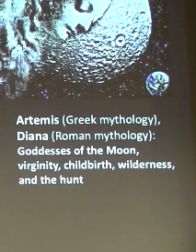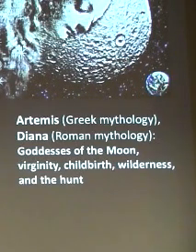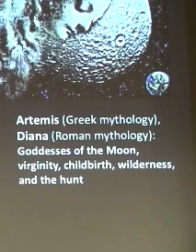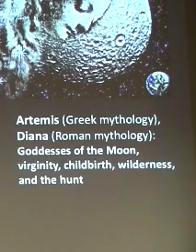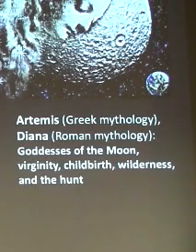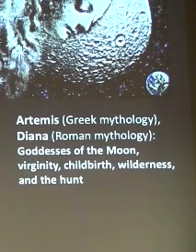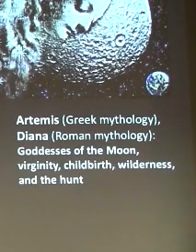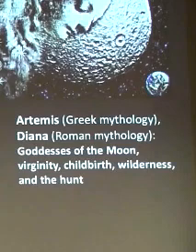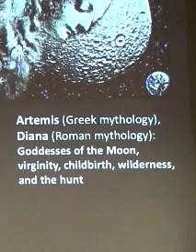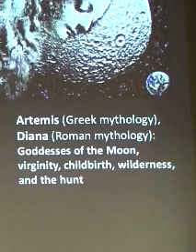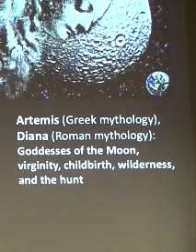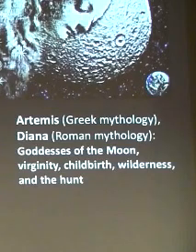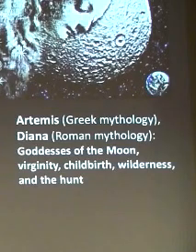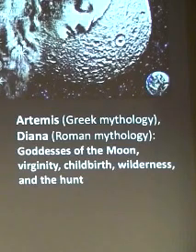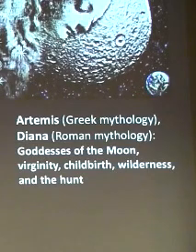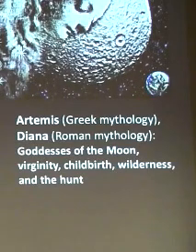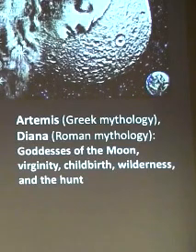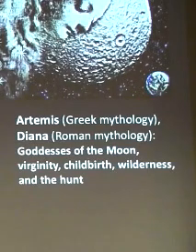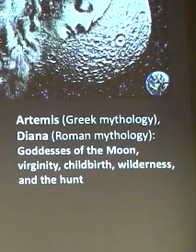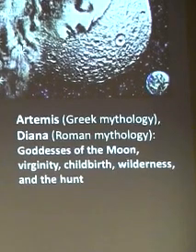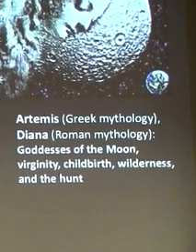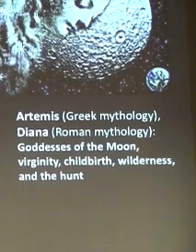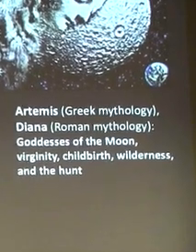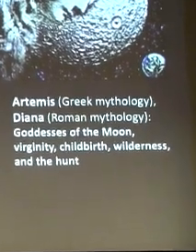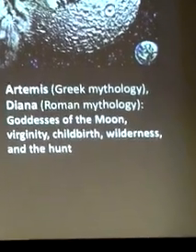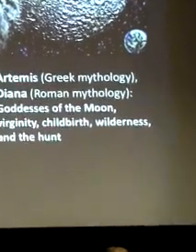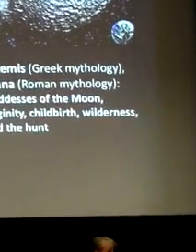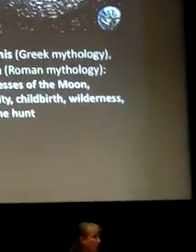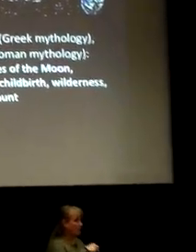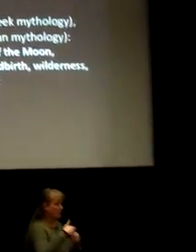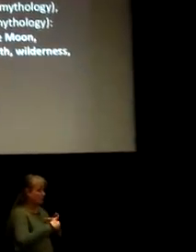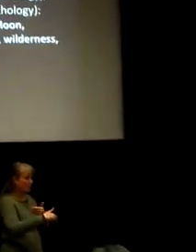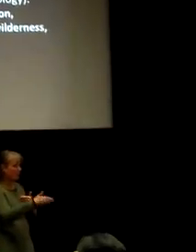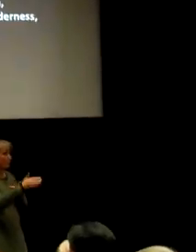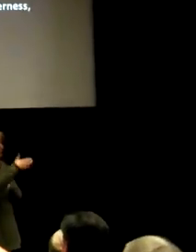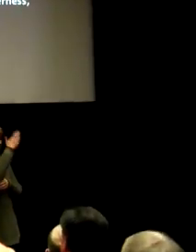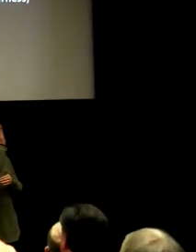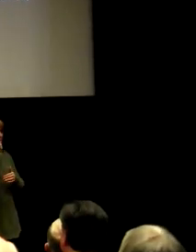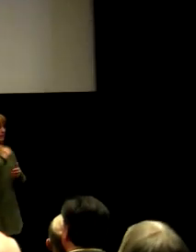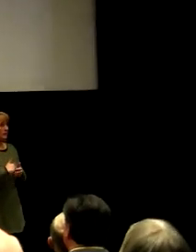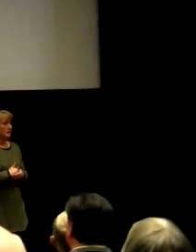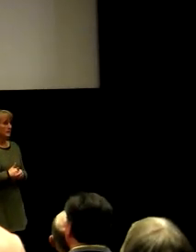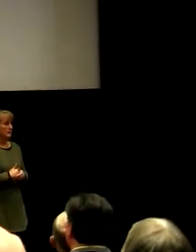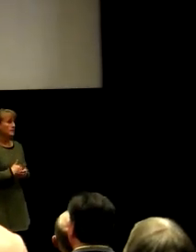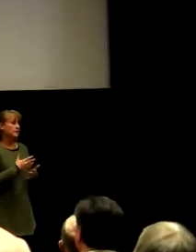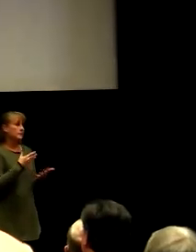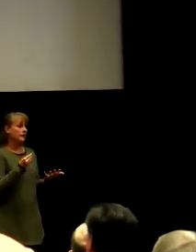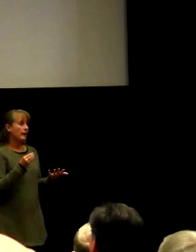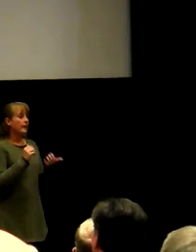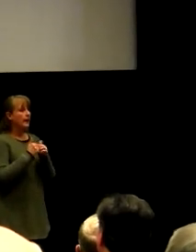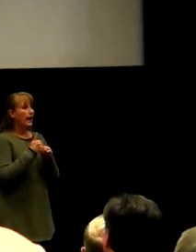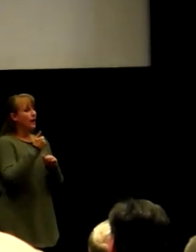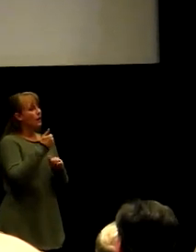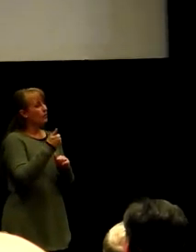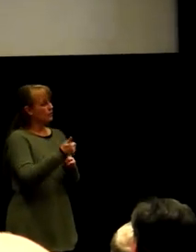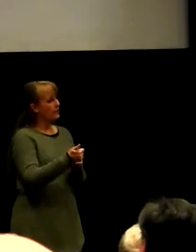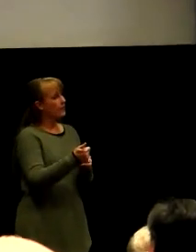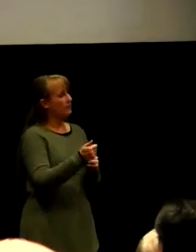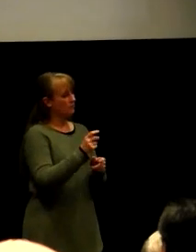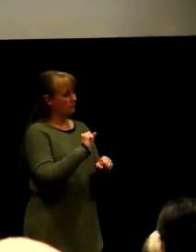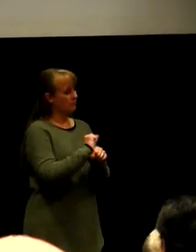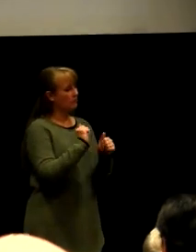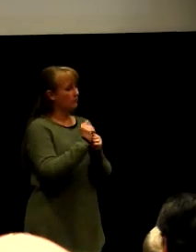stone to unknown, future possibilities out there in space. And the way he handles the moon